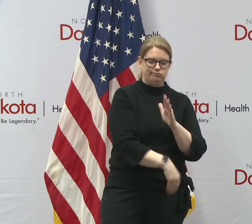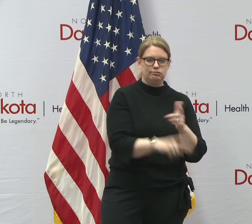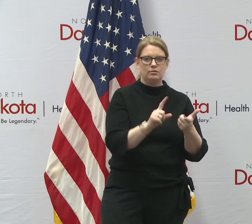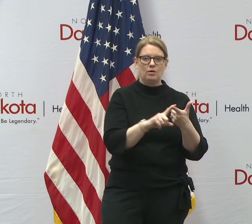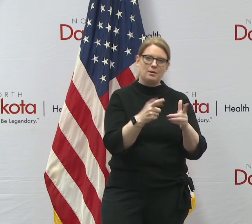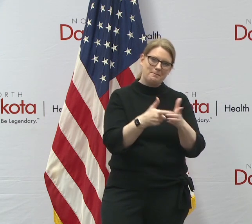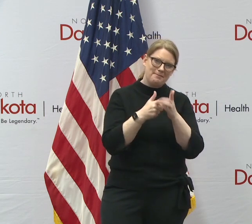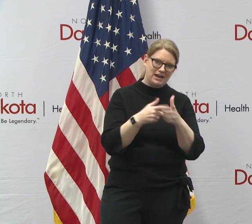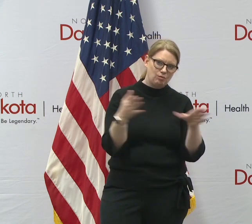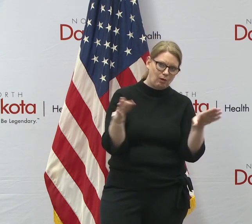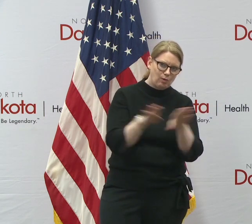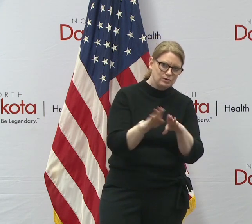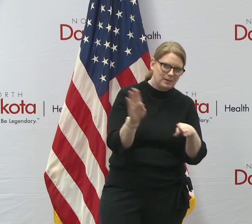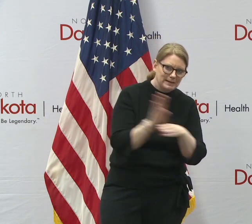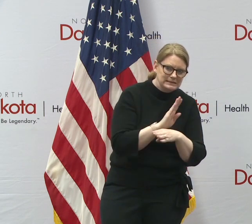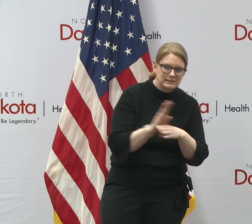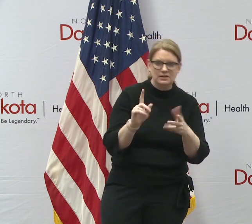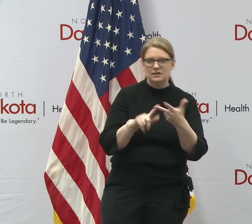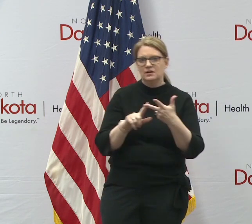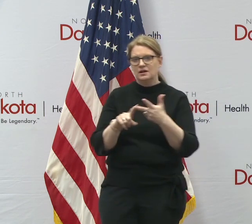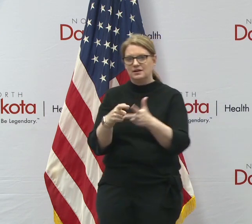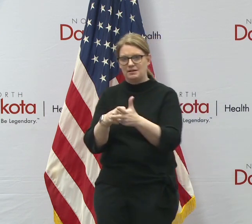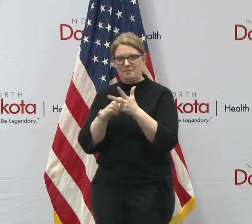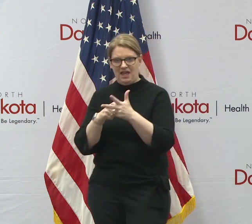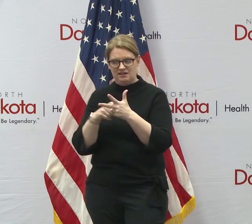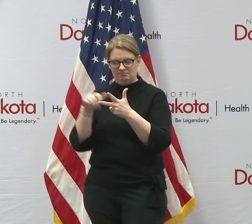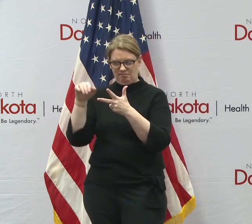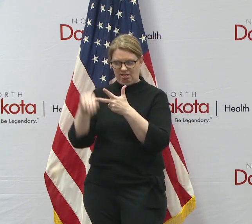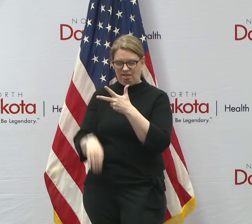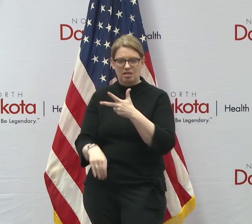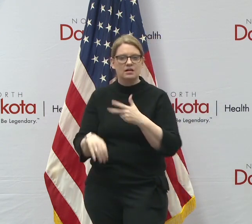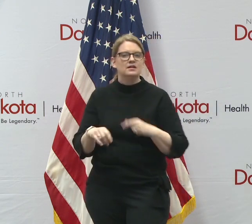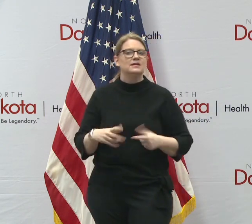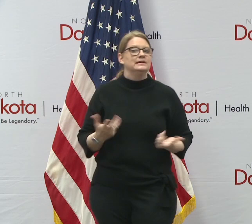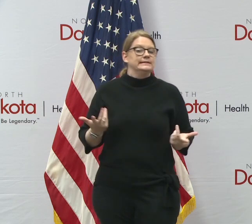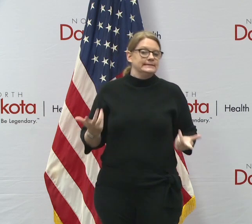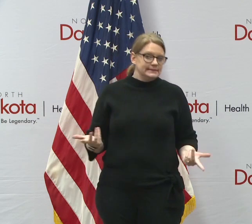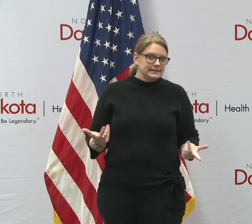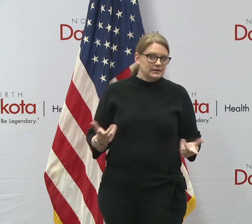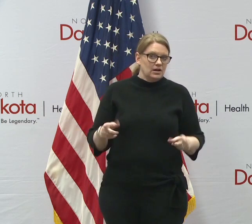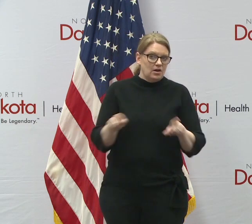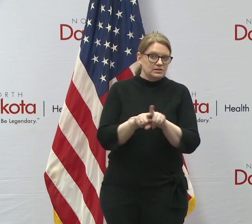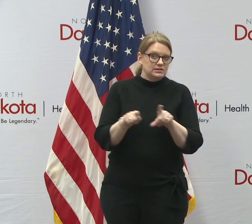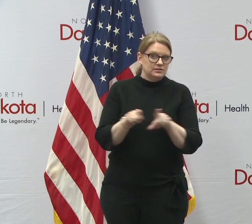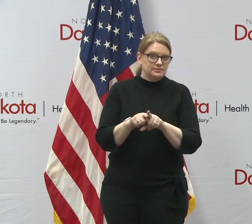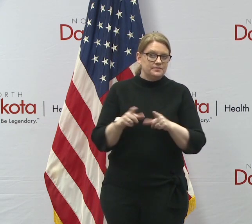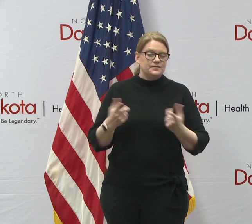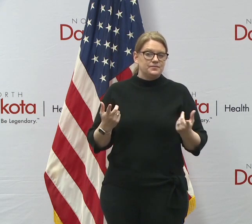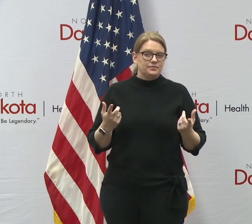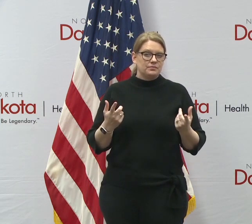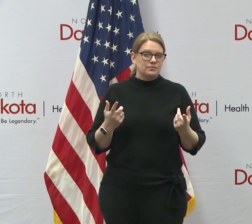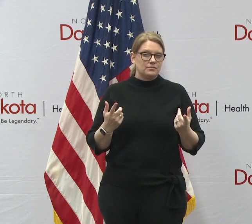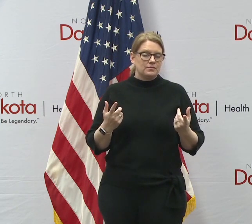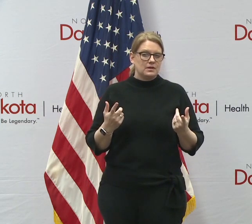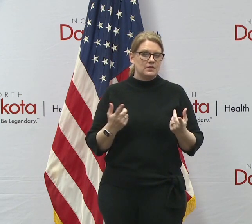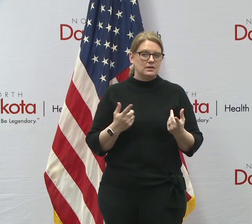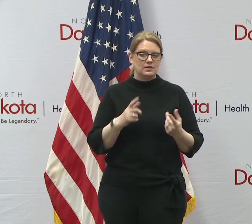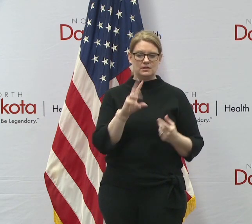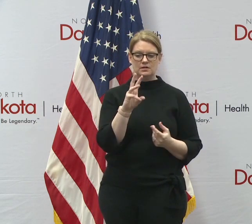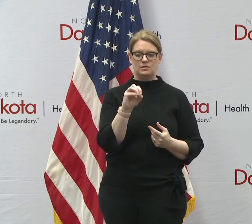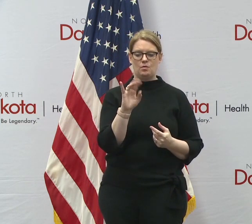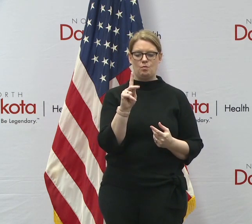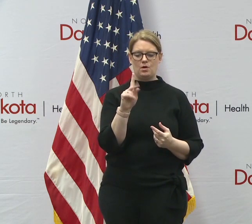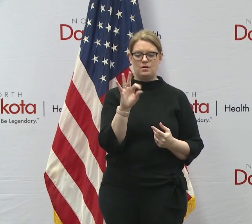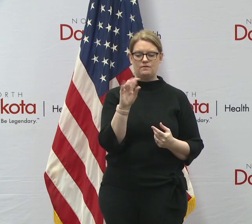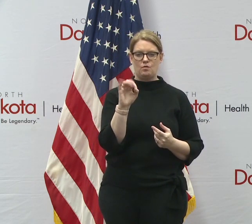closure of businesses or because of demand drops. But I do want to remind people as well, in addition to the Workforce